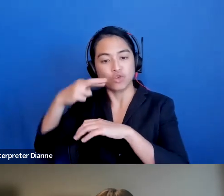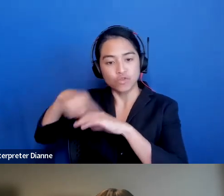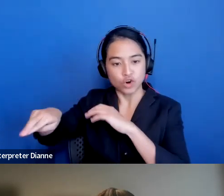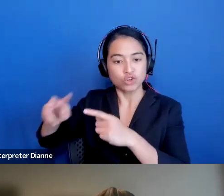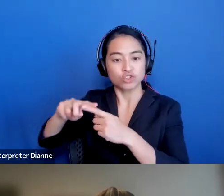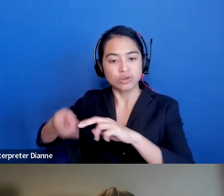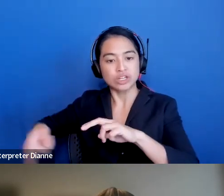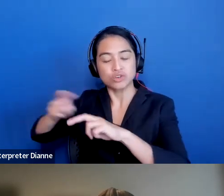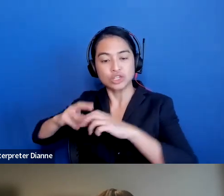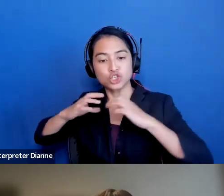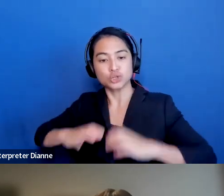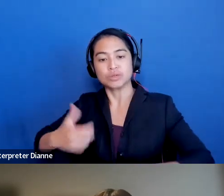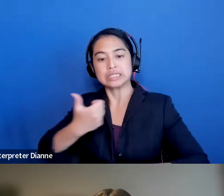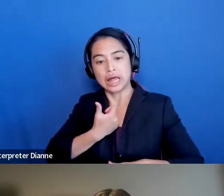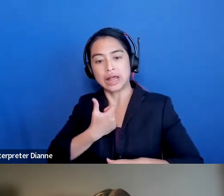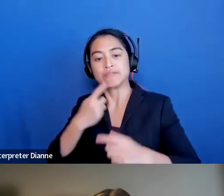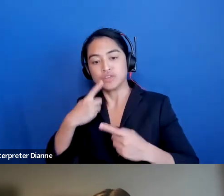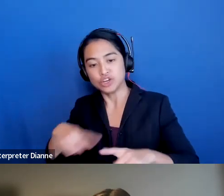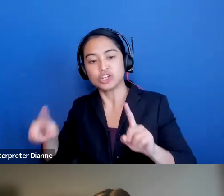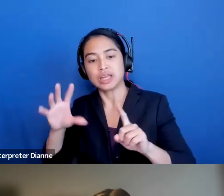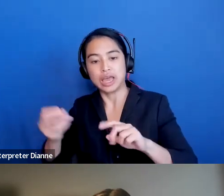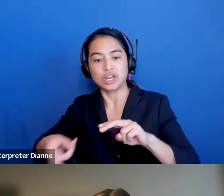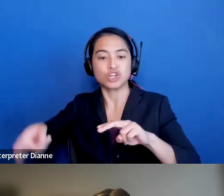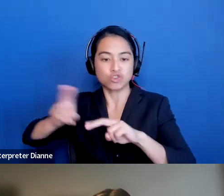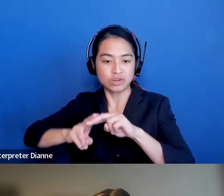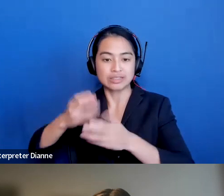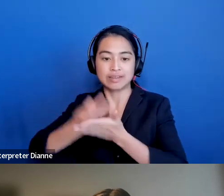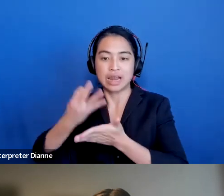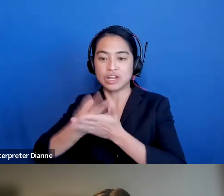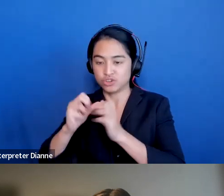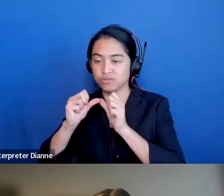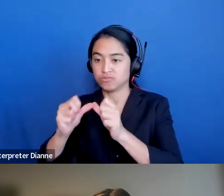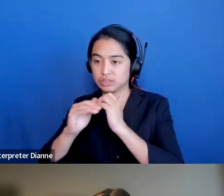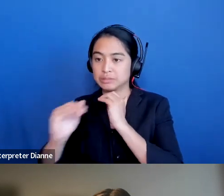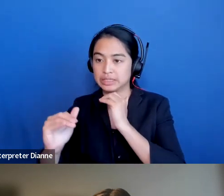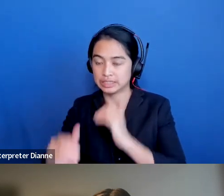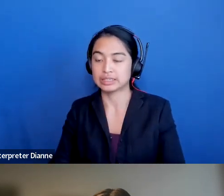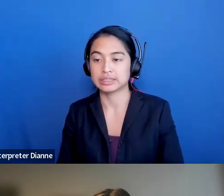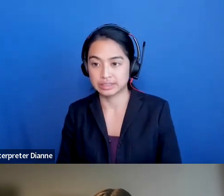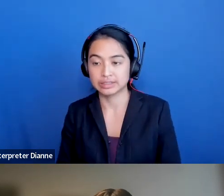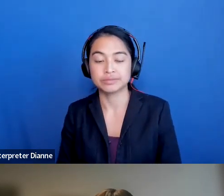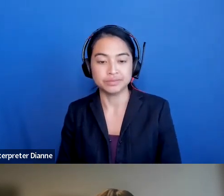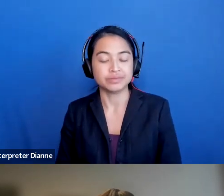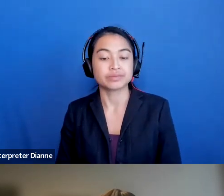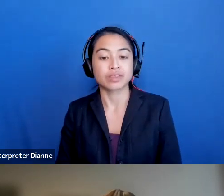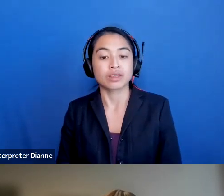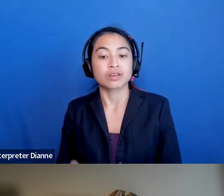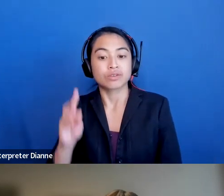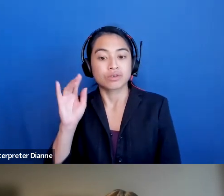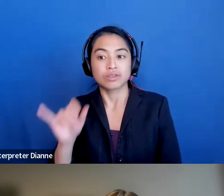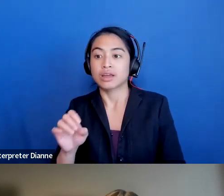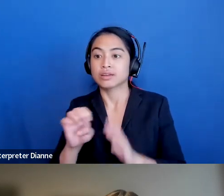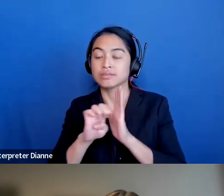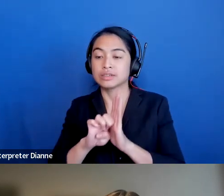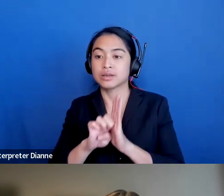consumer self-sufficiency and increased financial stability. And so in this example, the